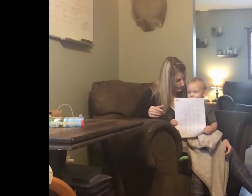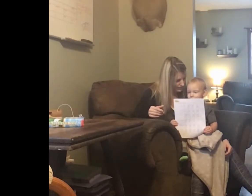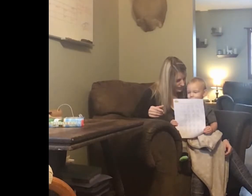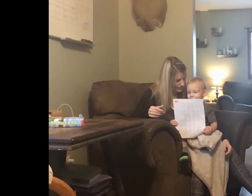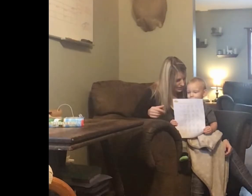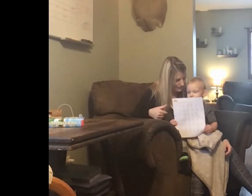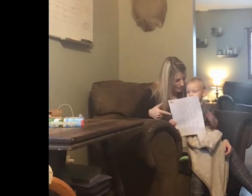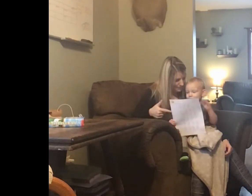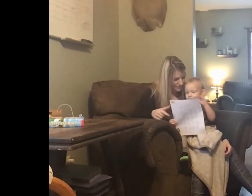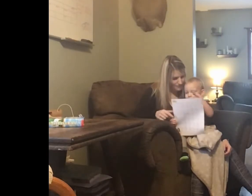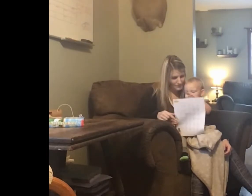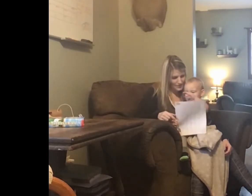Can I have the paper?